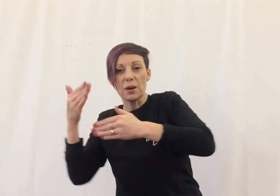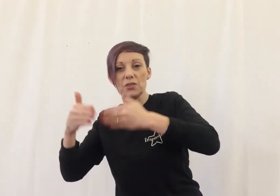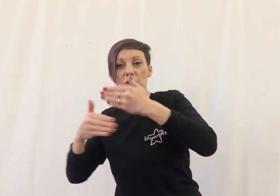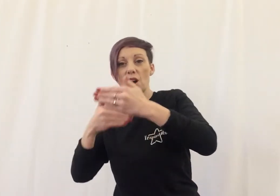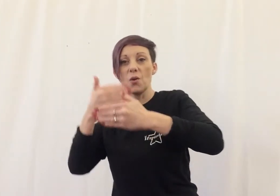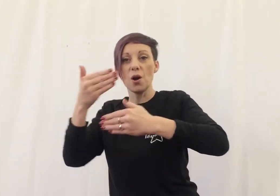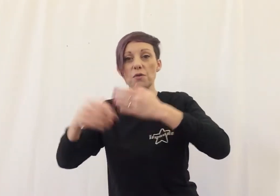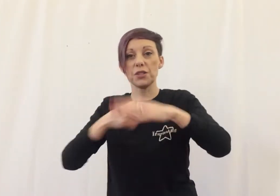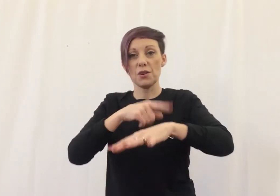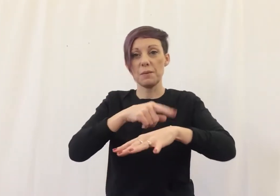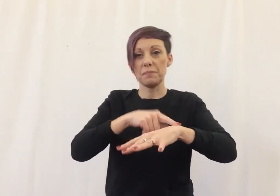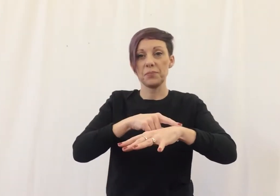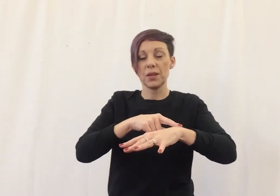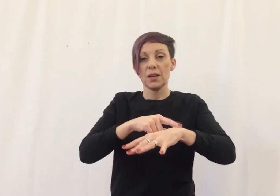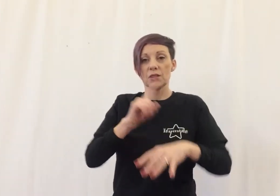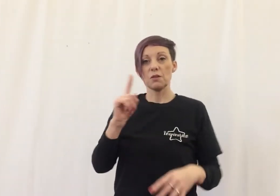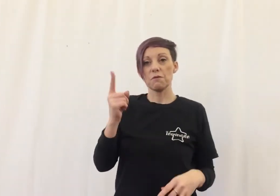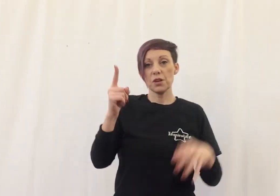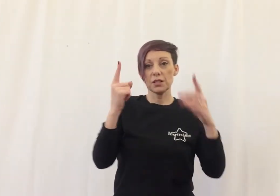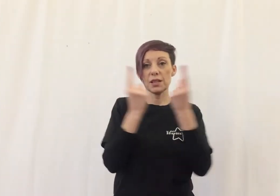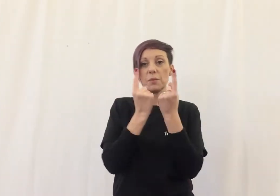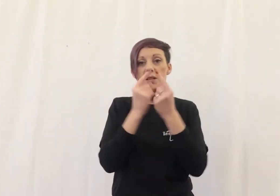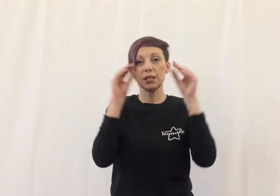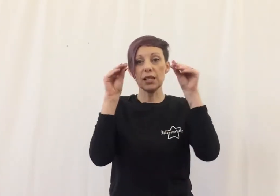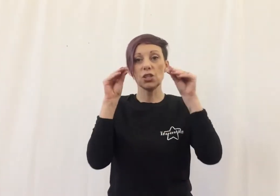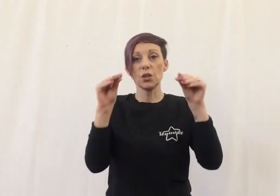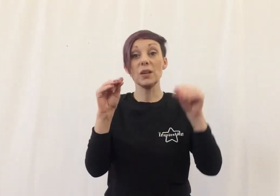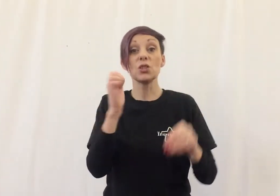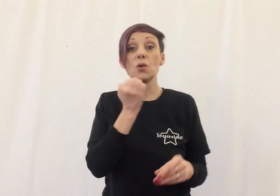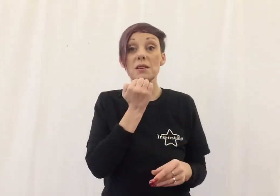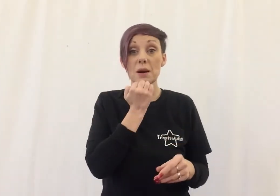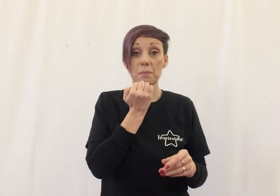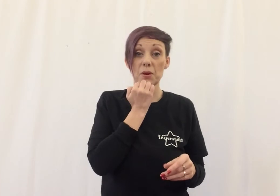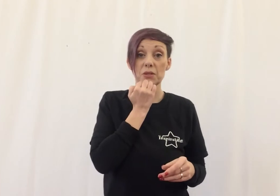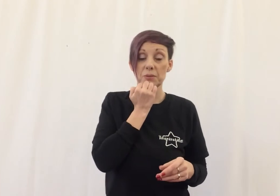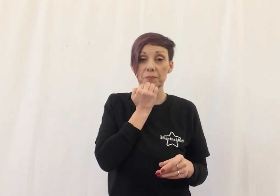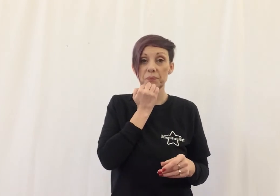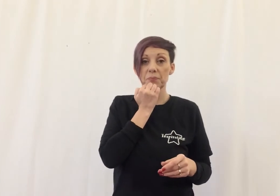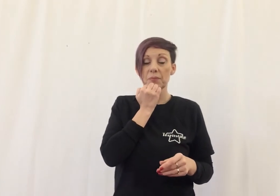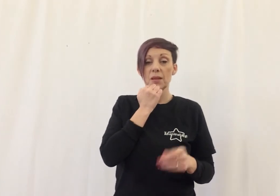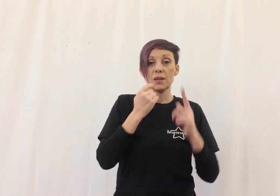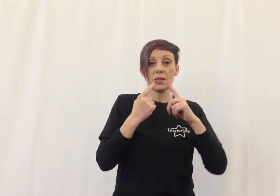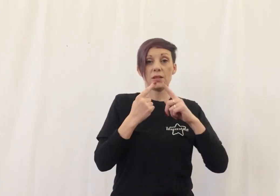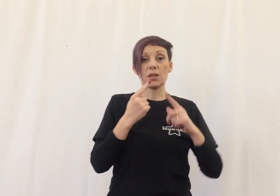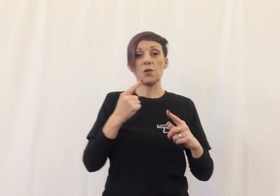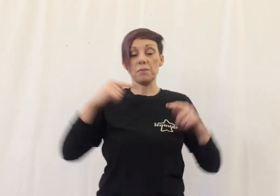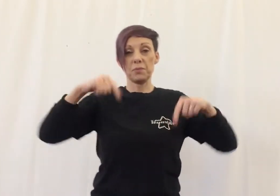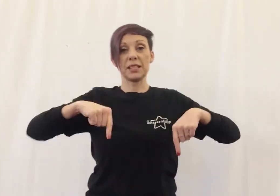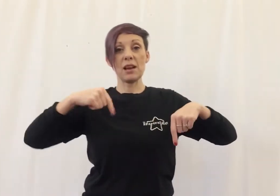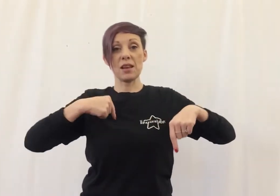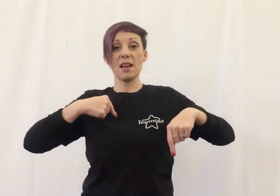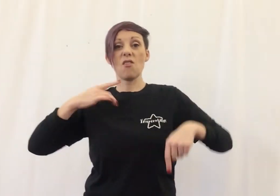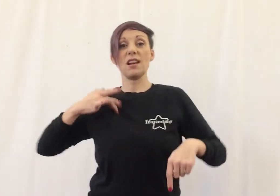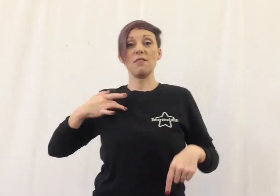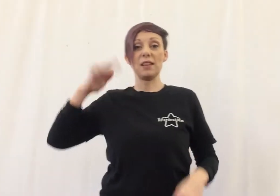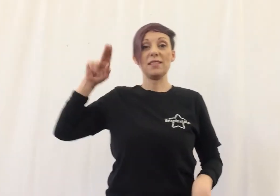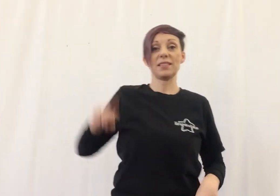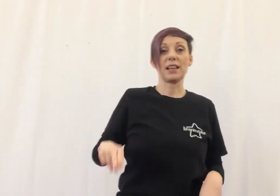as you go over time. So the first thing I'm going to teach you is your numbers. So down here, I live in the